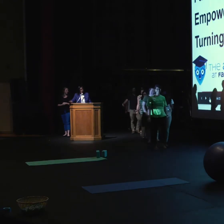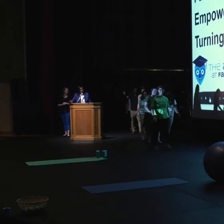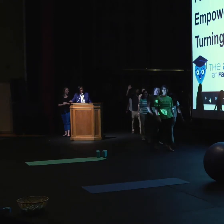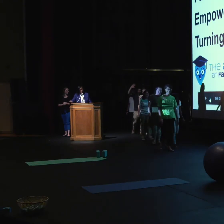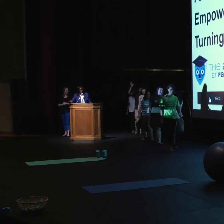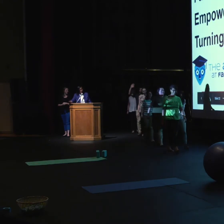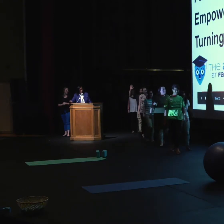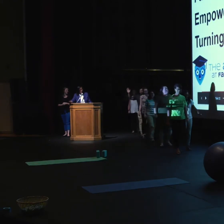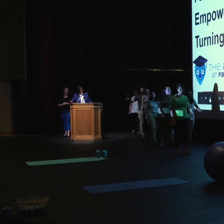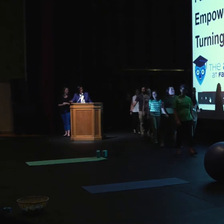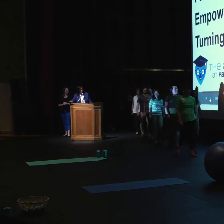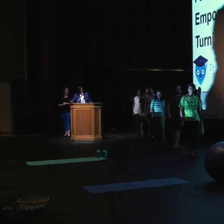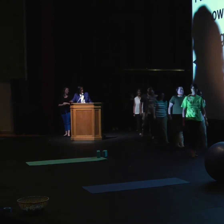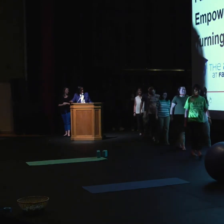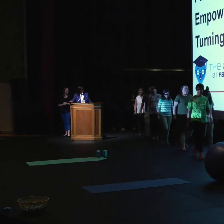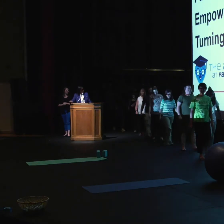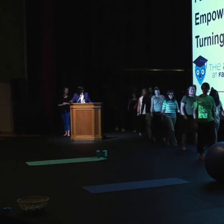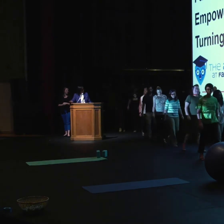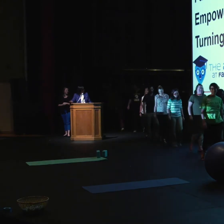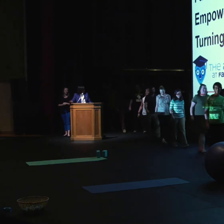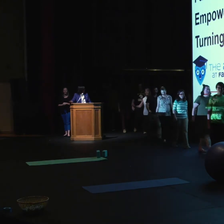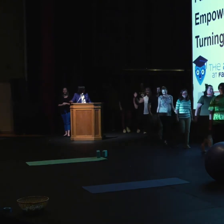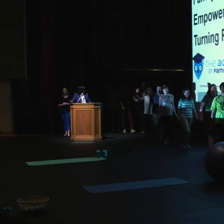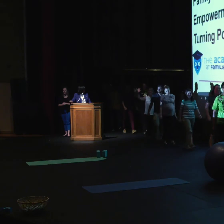Don't forget to pose for your photo op.